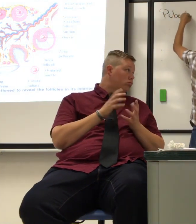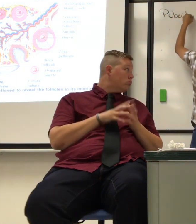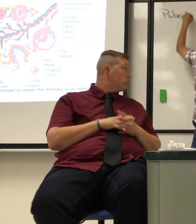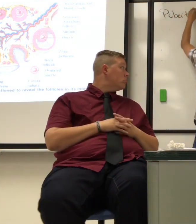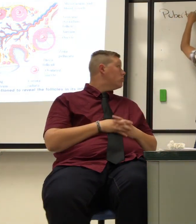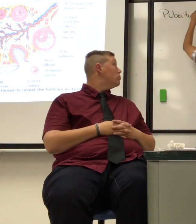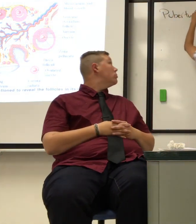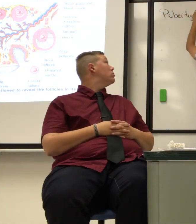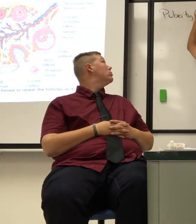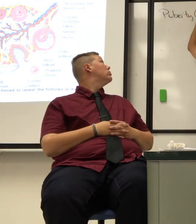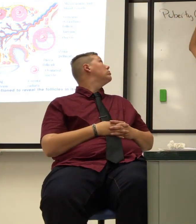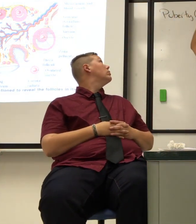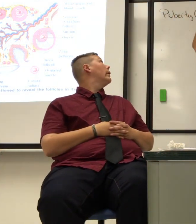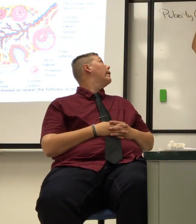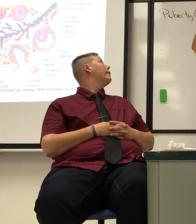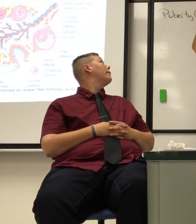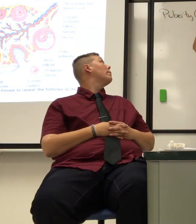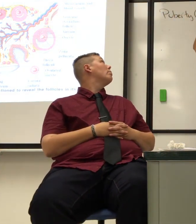Puberty,